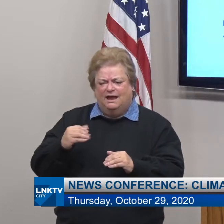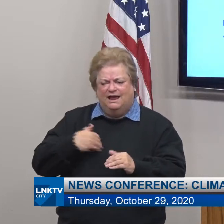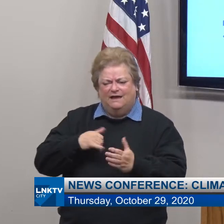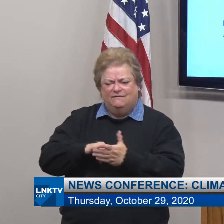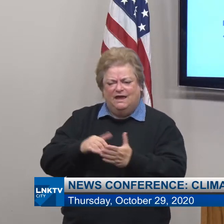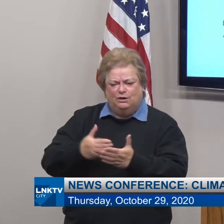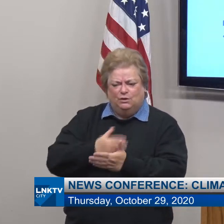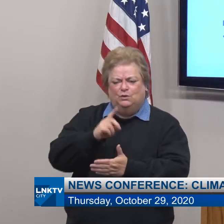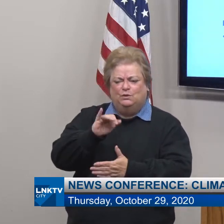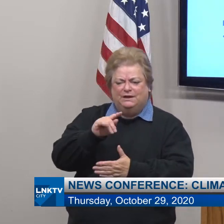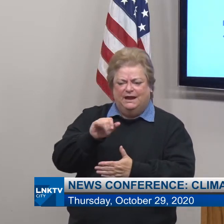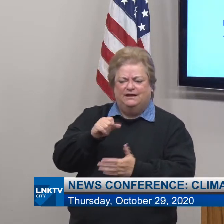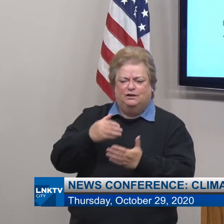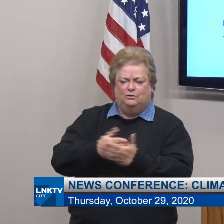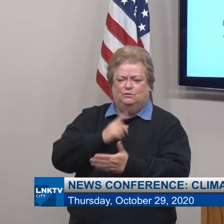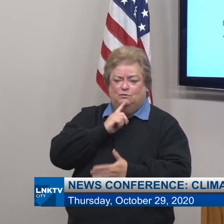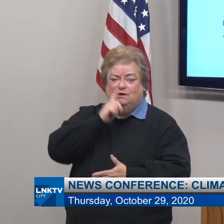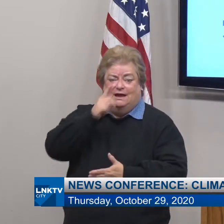realities.